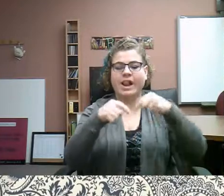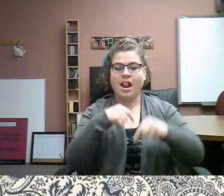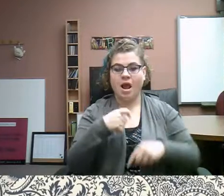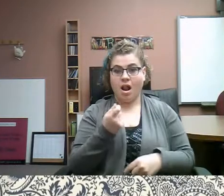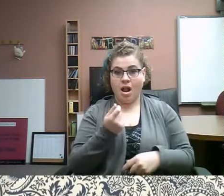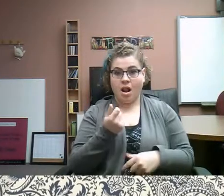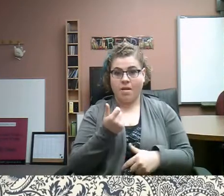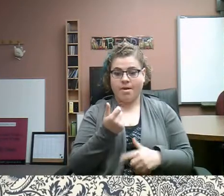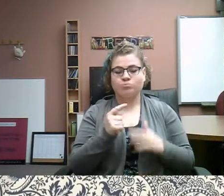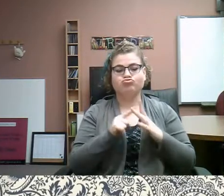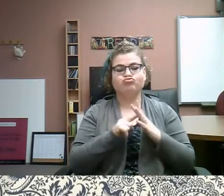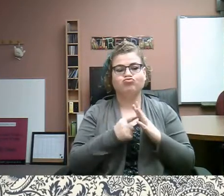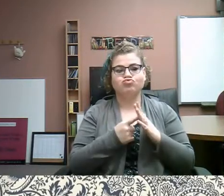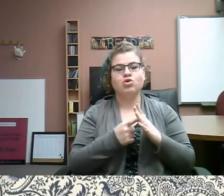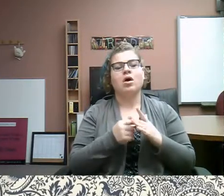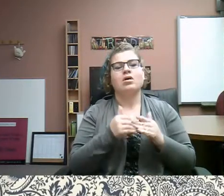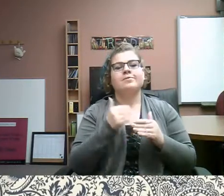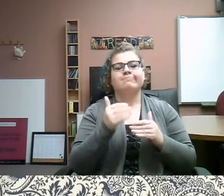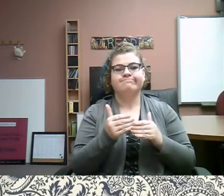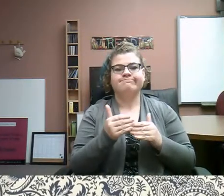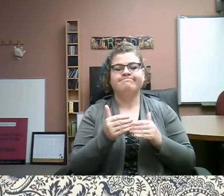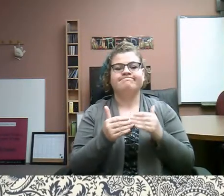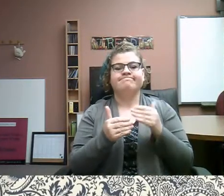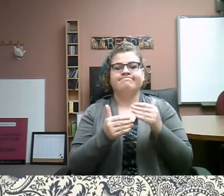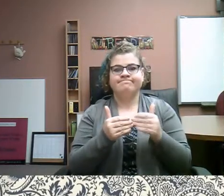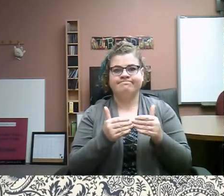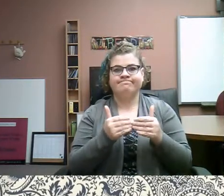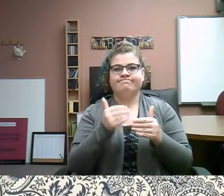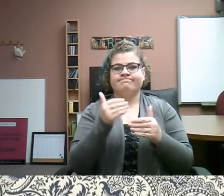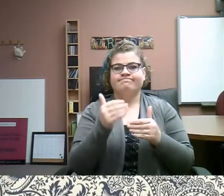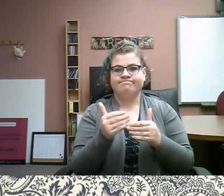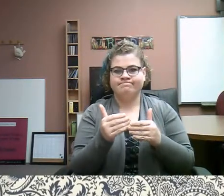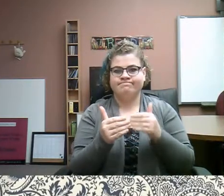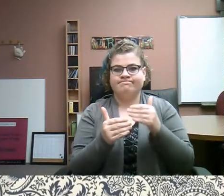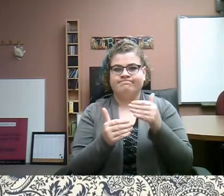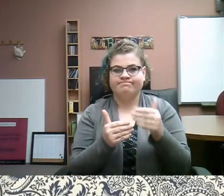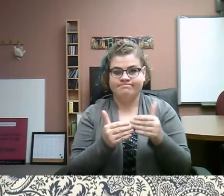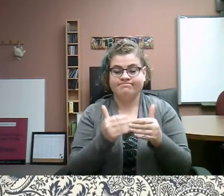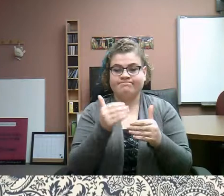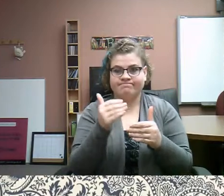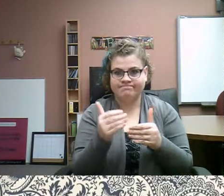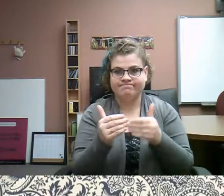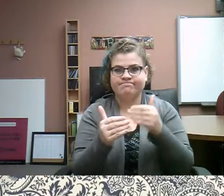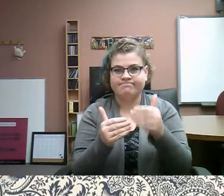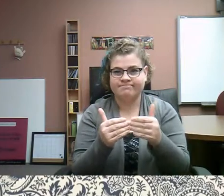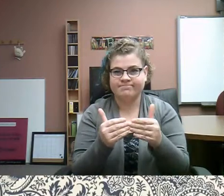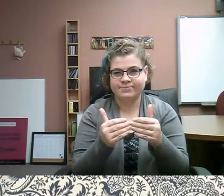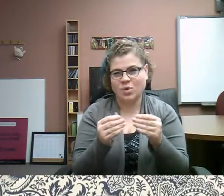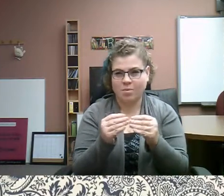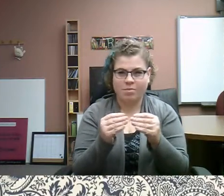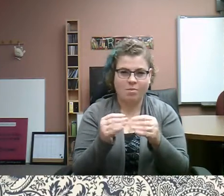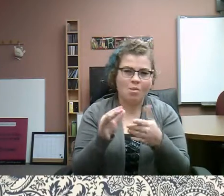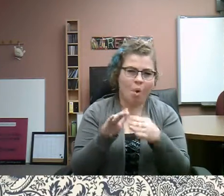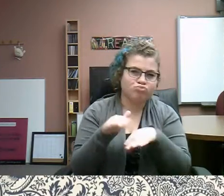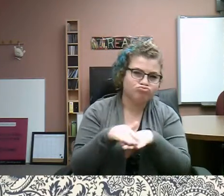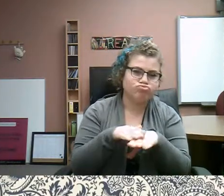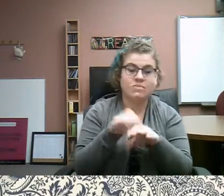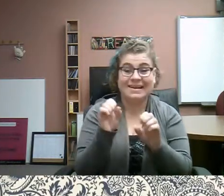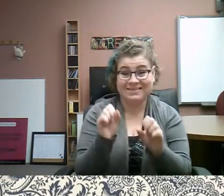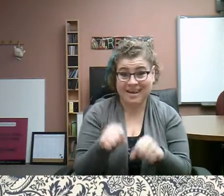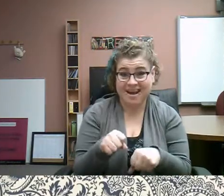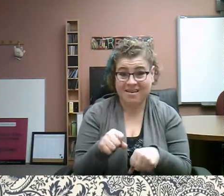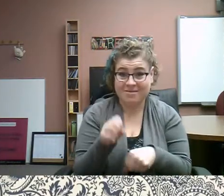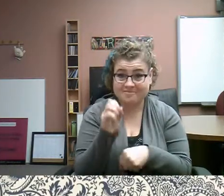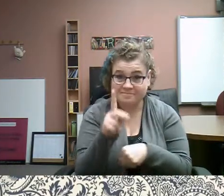know. And maybe we can take a few steps back and we can start taking it step by step again, and sort of going through it